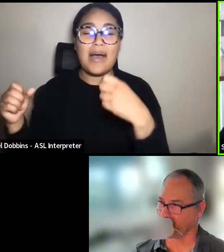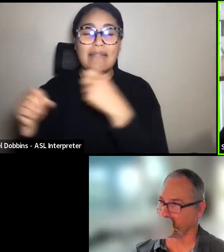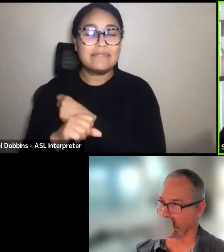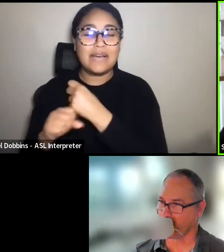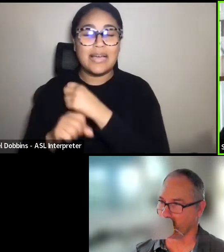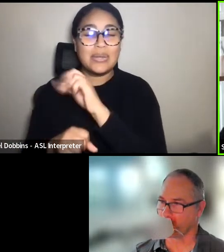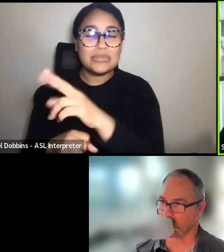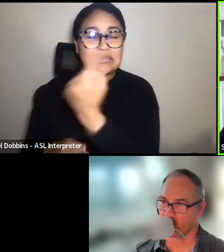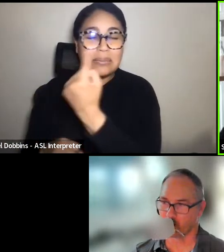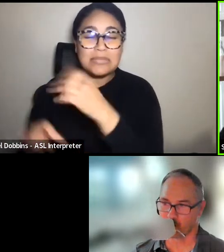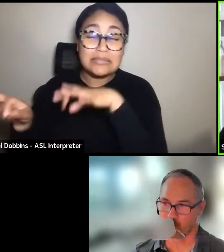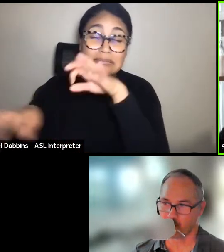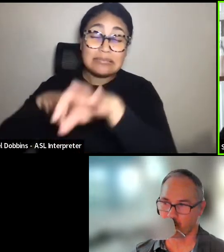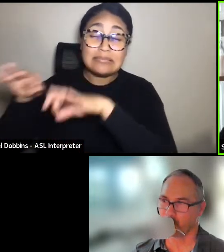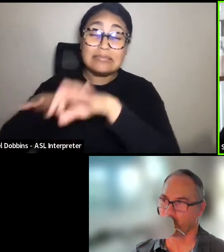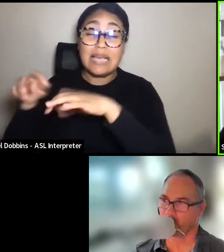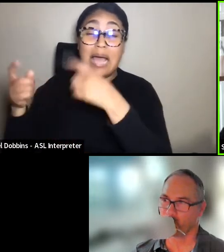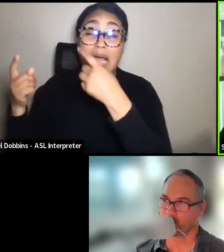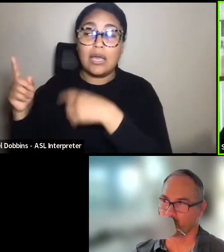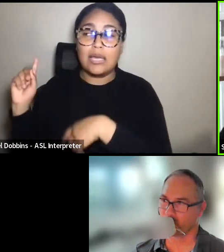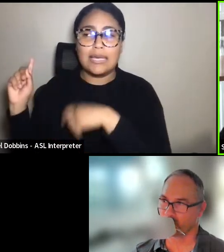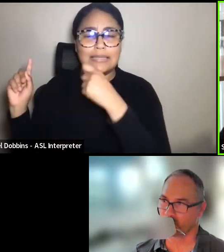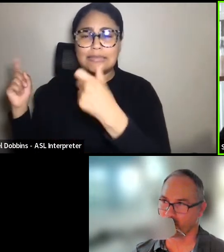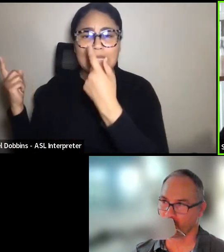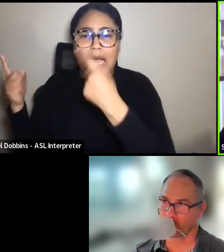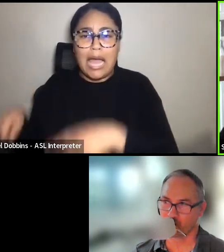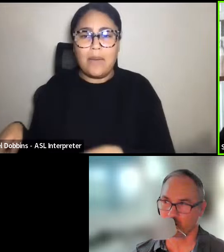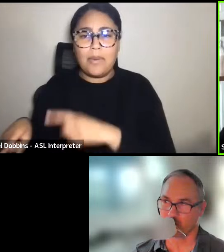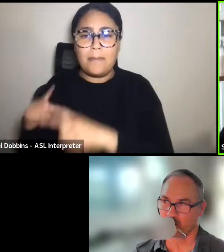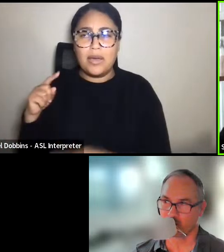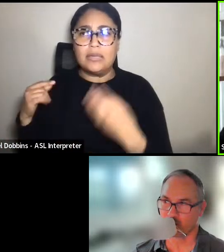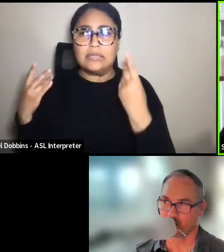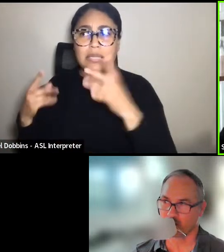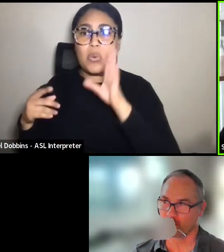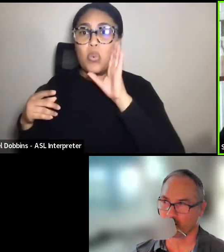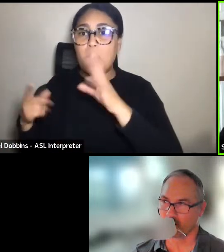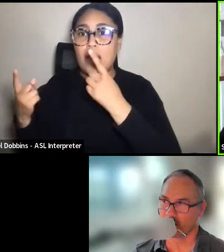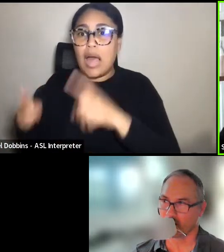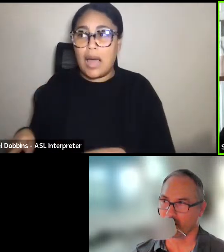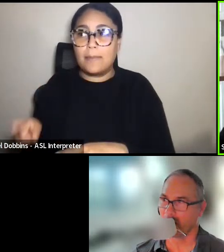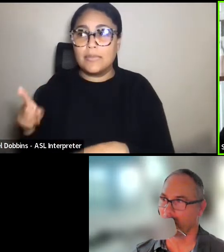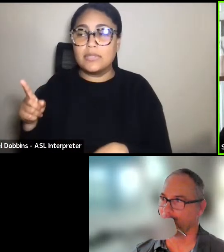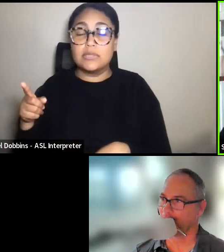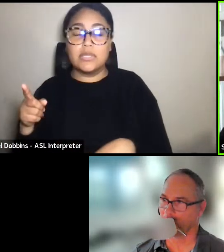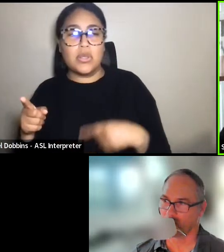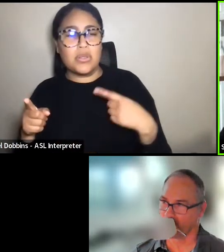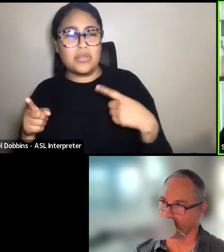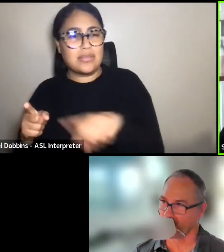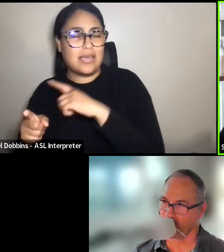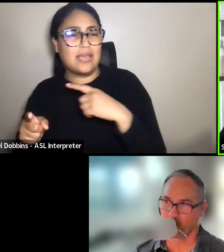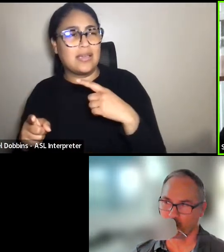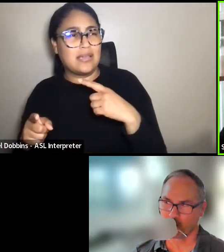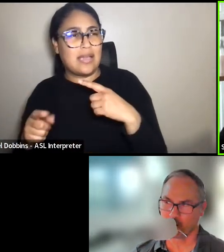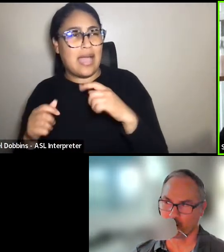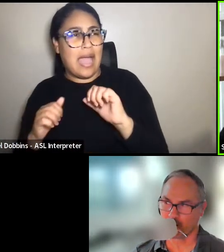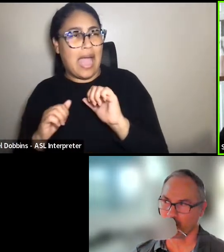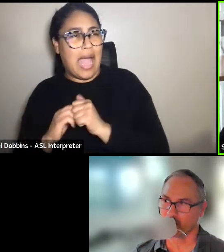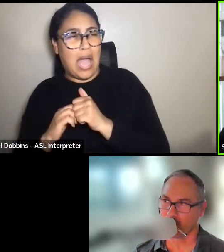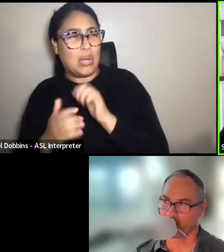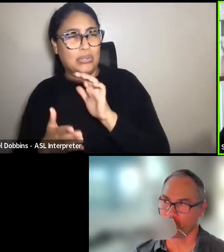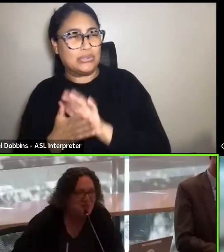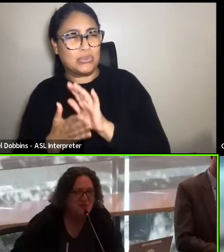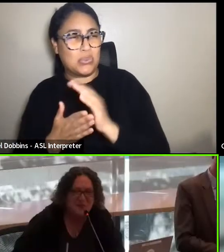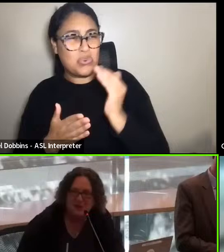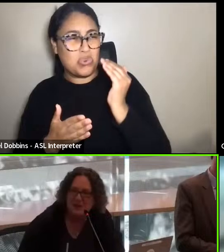about a fight that didn't happen, but they were thinking it was going to happen. So they were wondering, how did the school district, how did